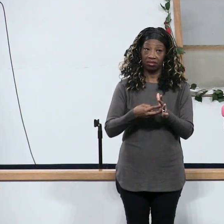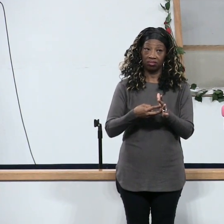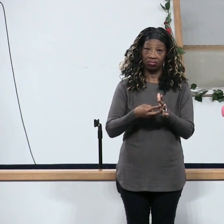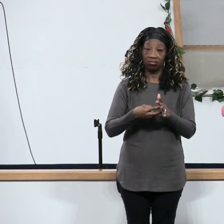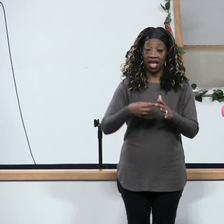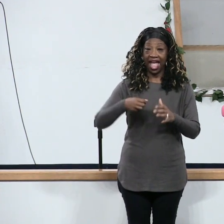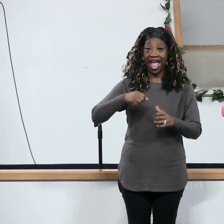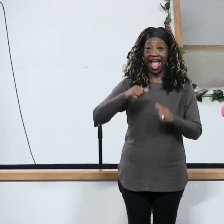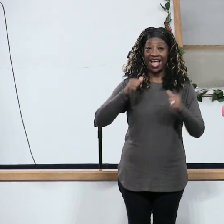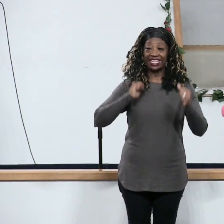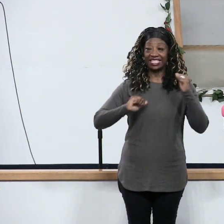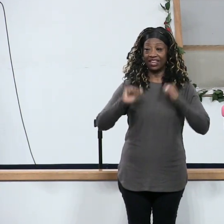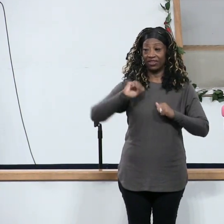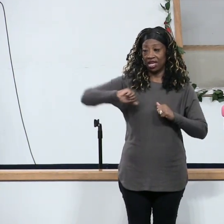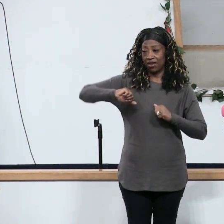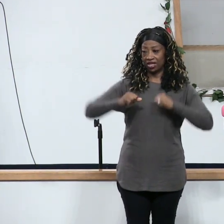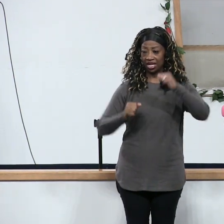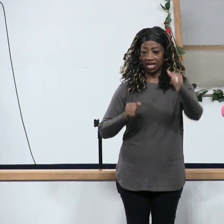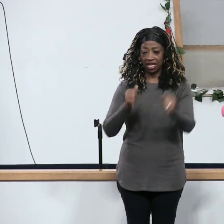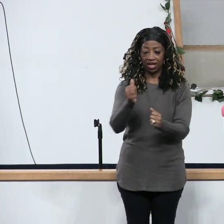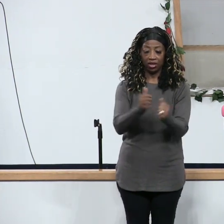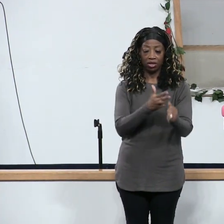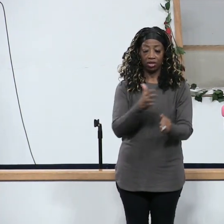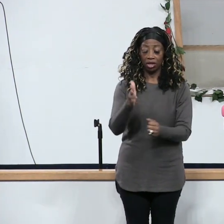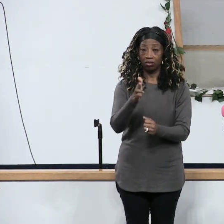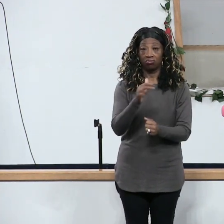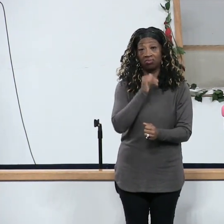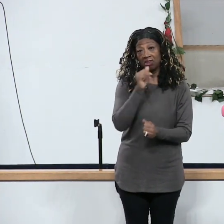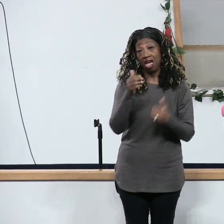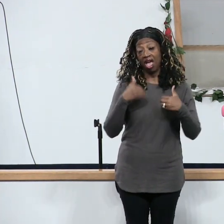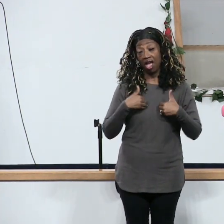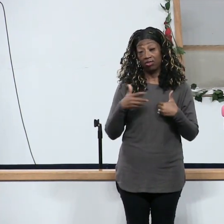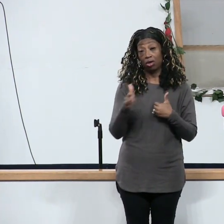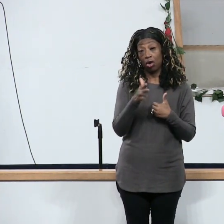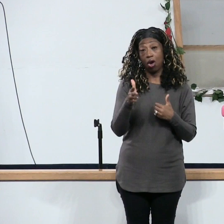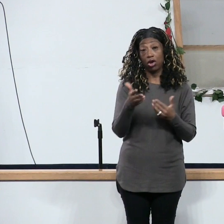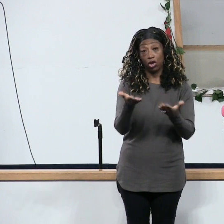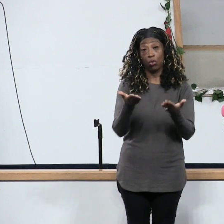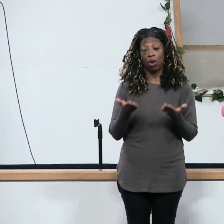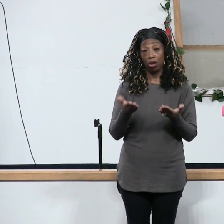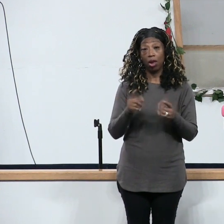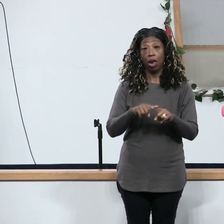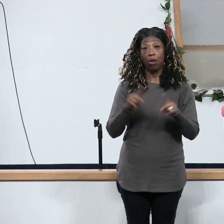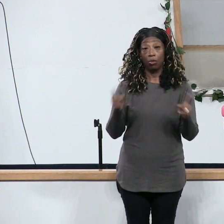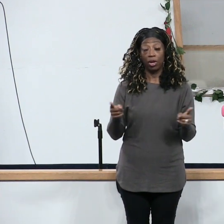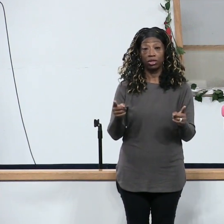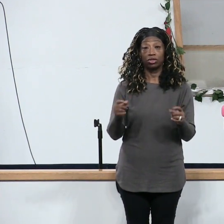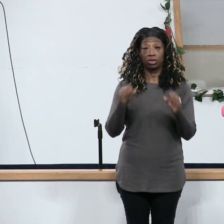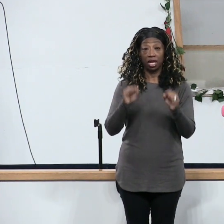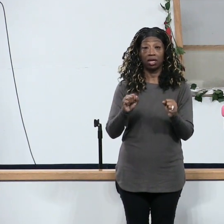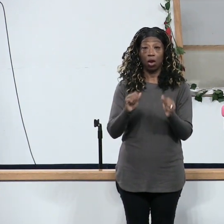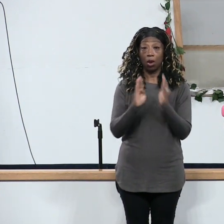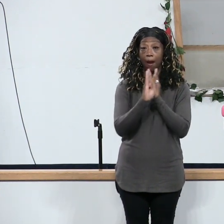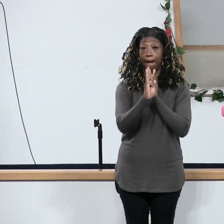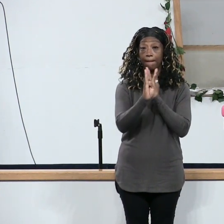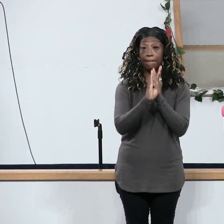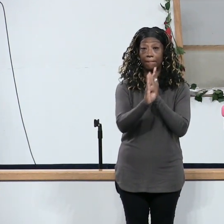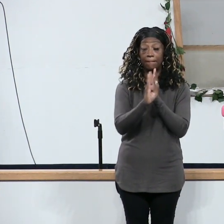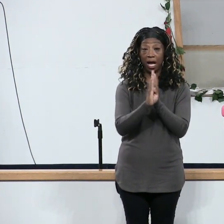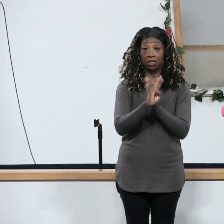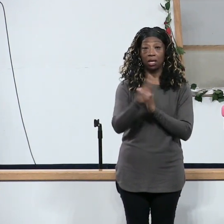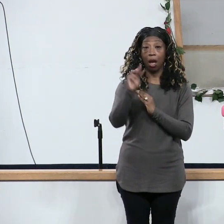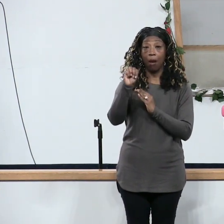mobility. You ain't got the car you want, but at least you got a car. Right? Or you ain't got a car, but at least you got money to get onto the bus. So